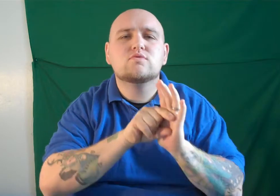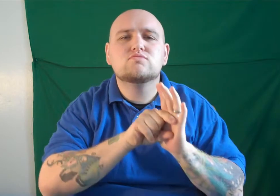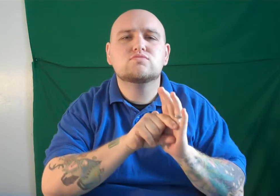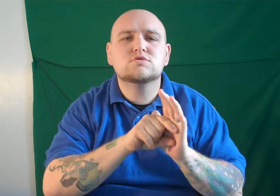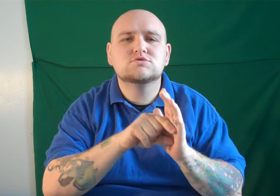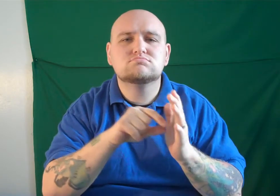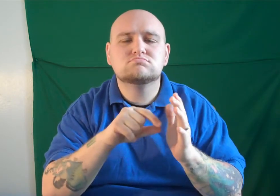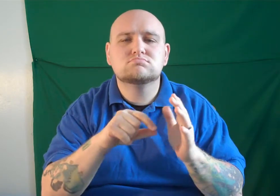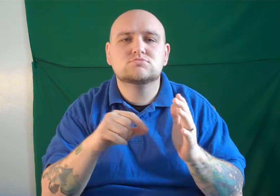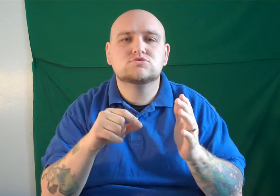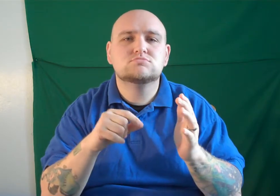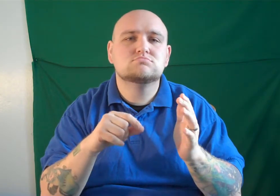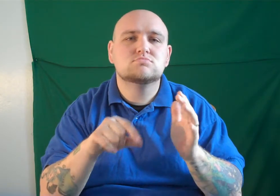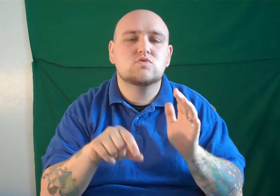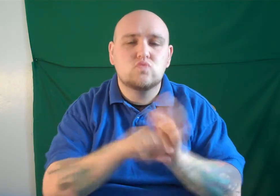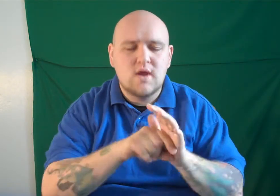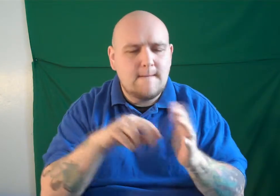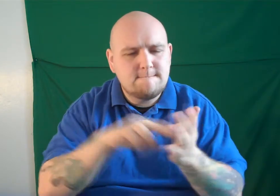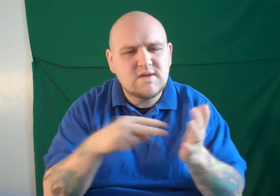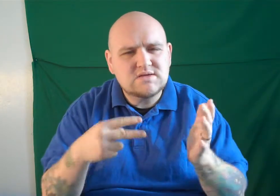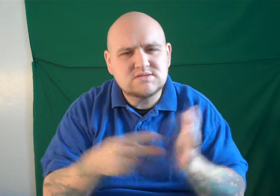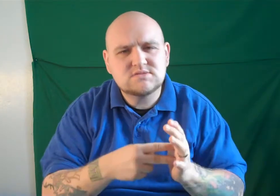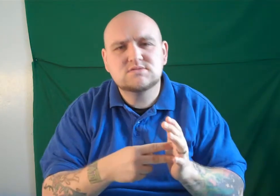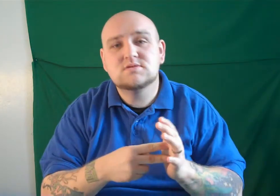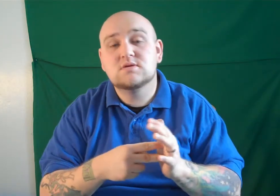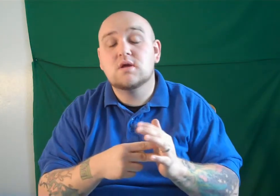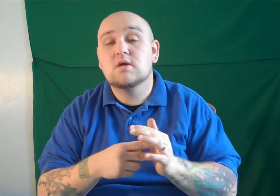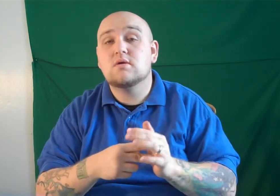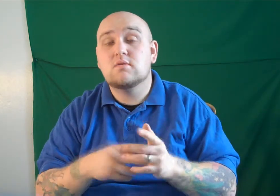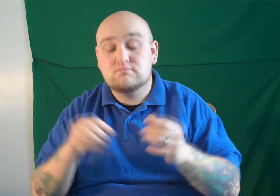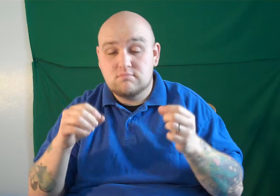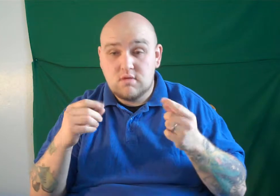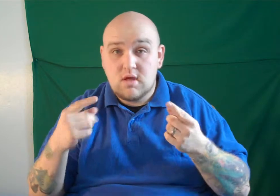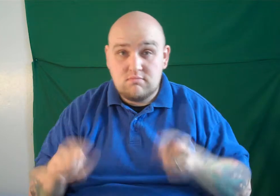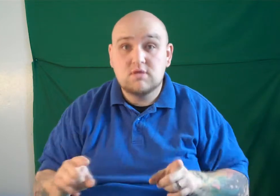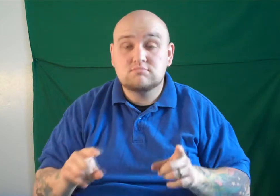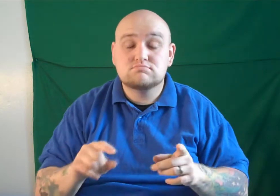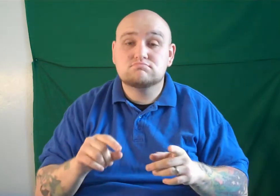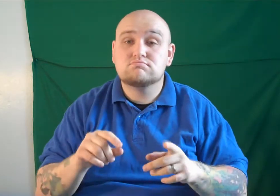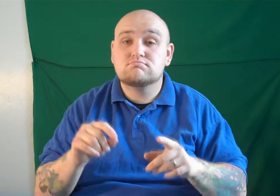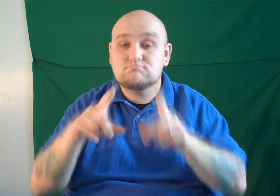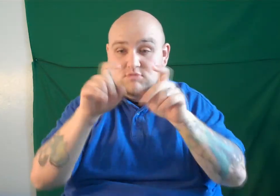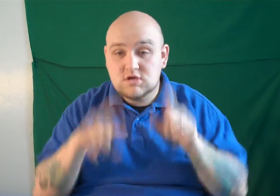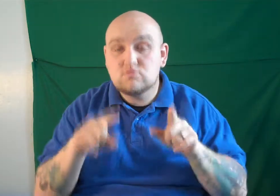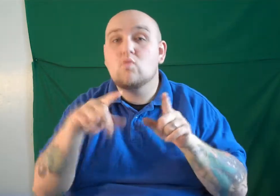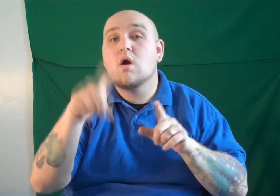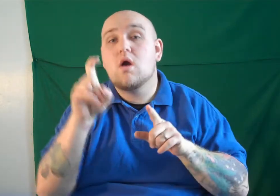read and find out. But you're going to essentially do 150 multiple choice questions. You must pass this test.